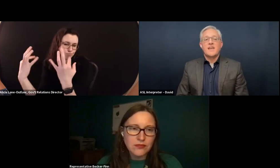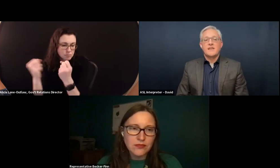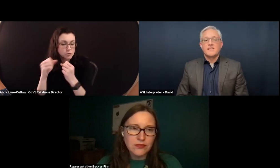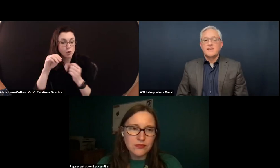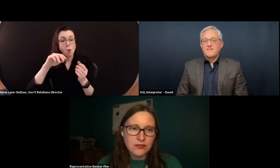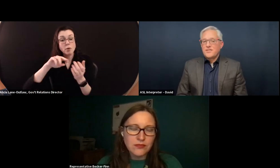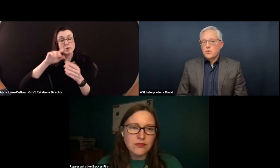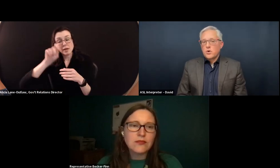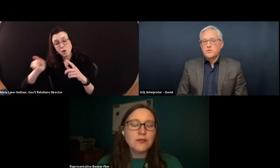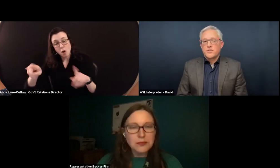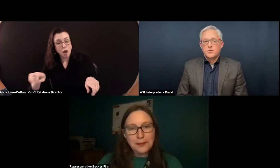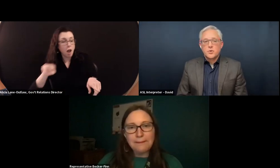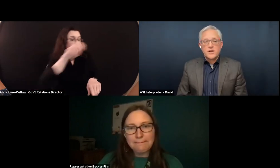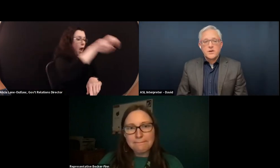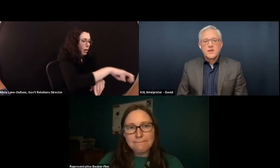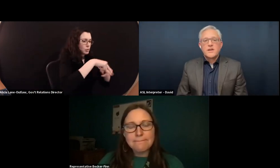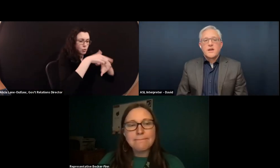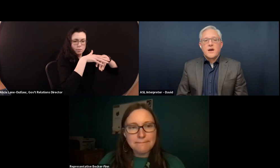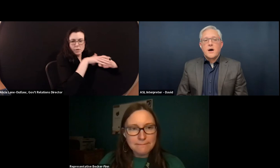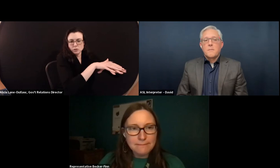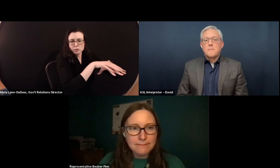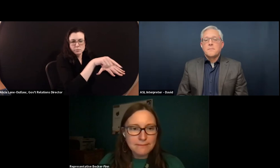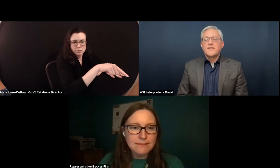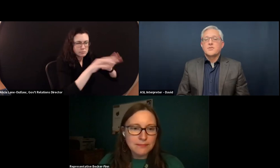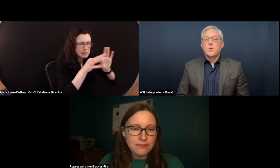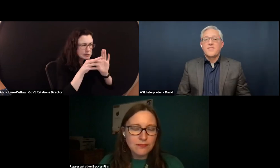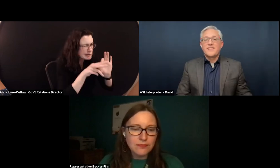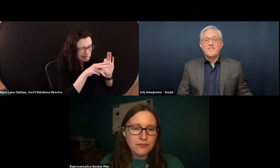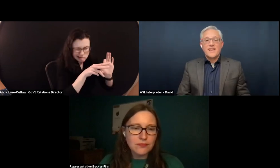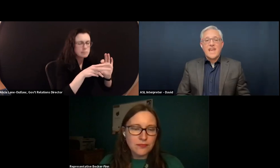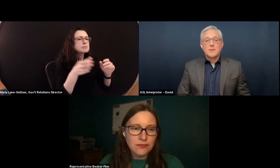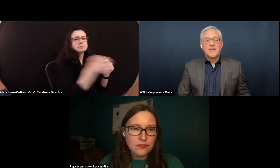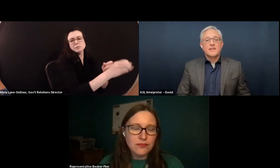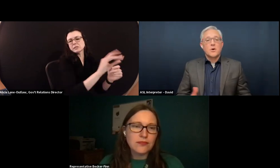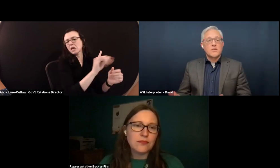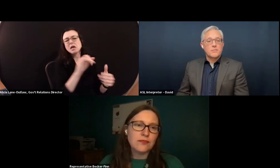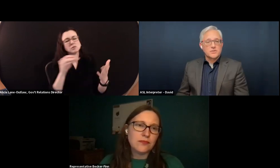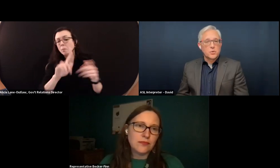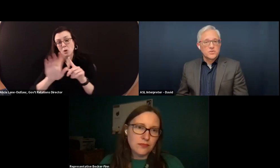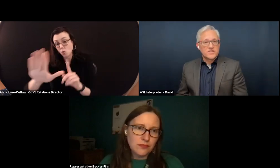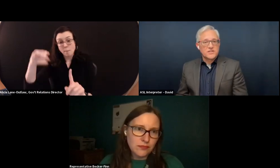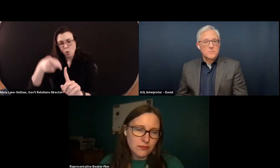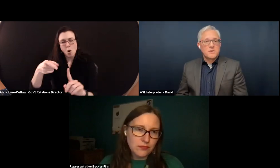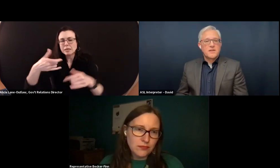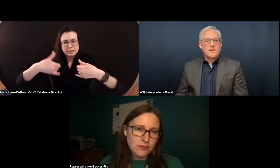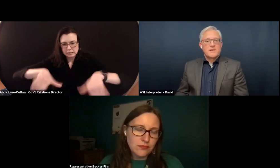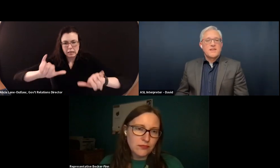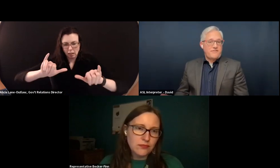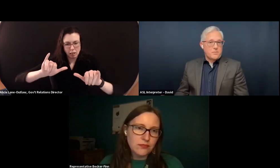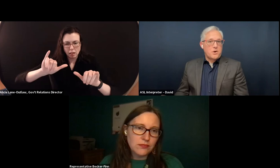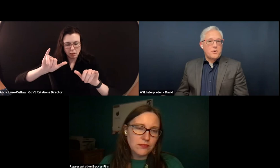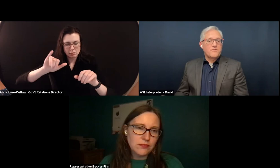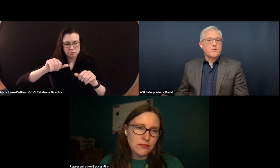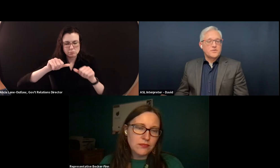they live in the dorms during the school year. And so when they leave the academy and go to the public school system